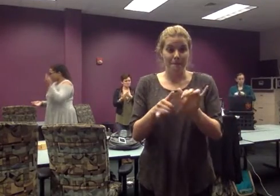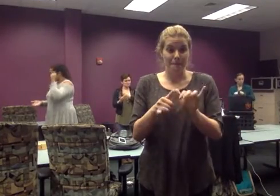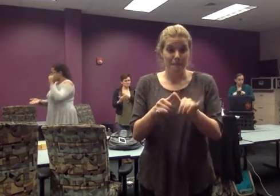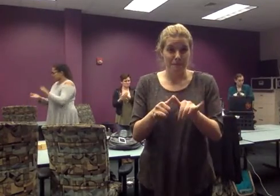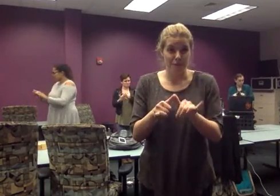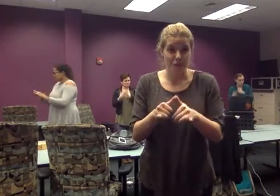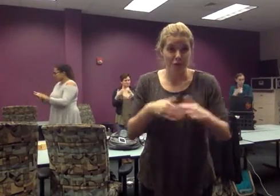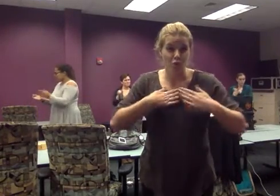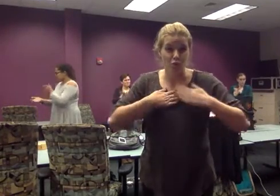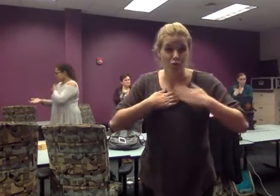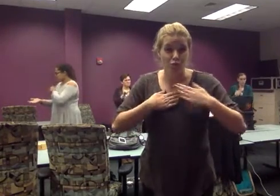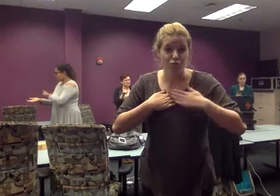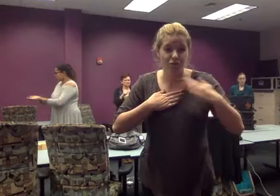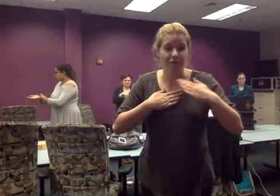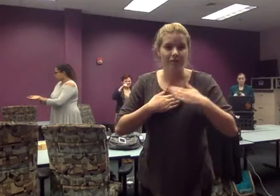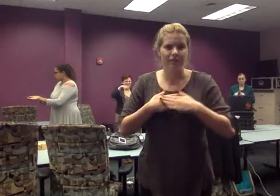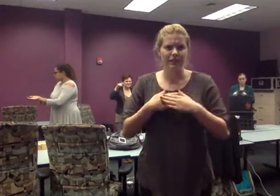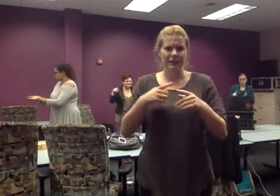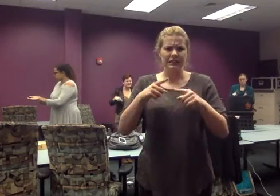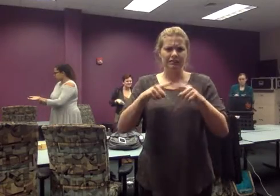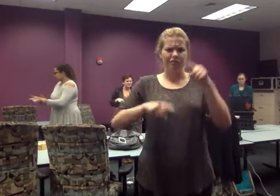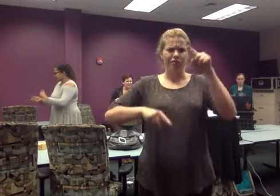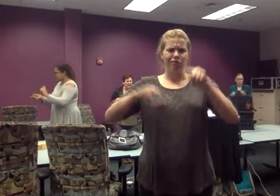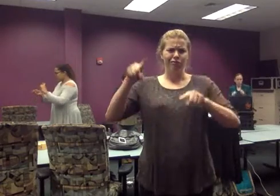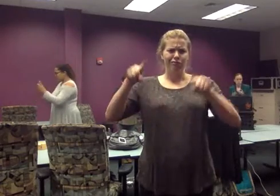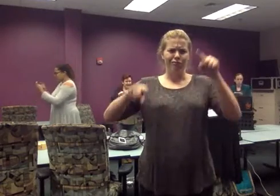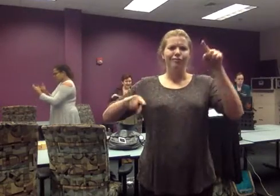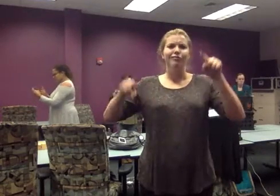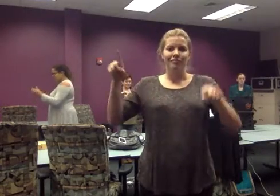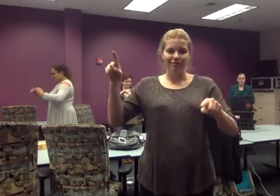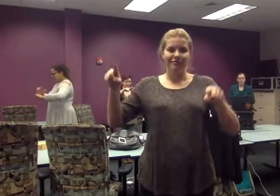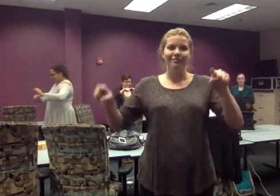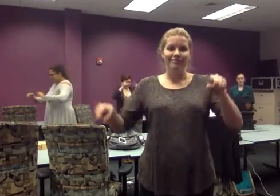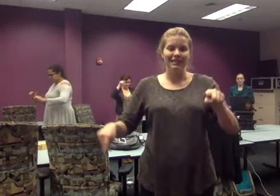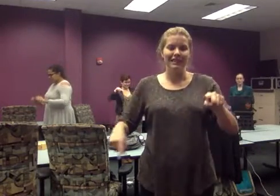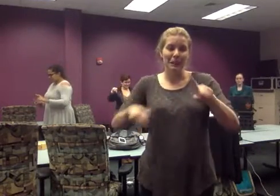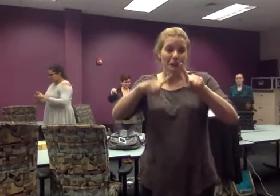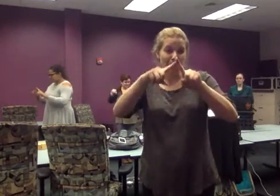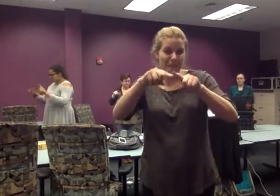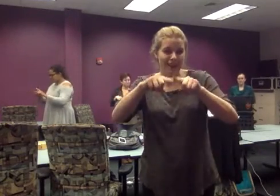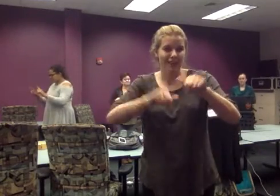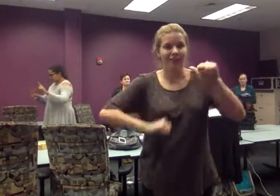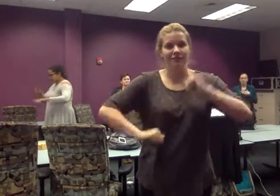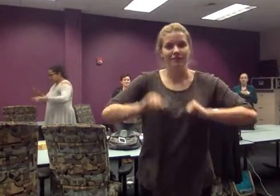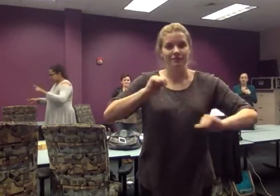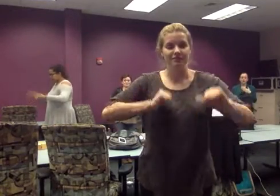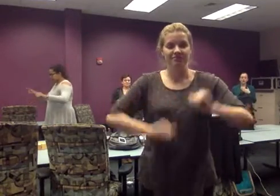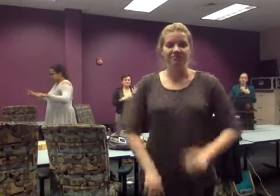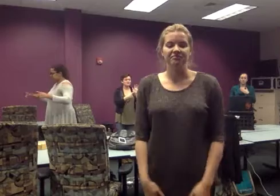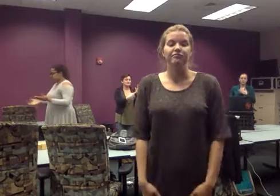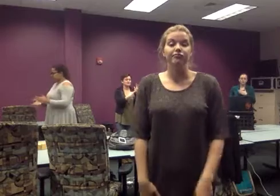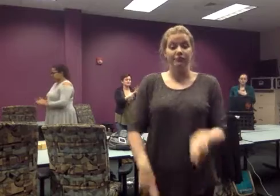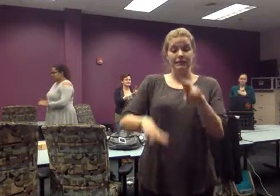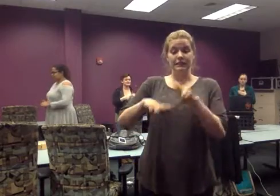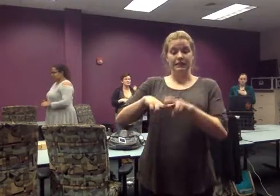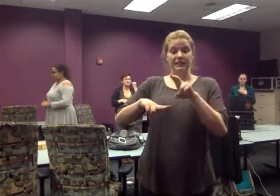when we were doing different things. As we're here and we're just breathing in our nose